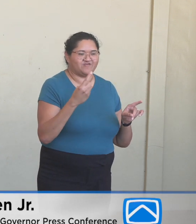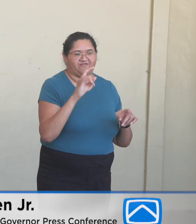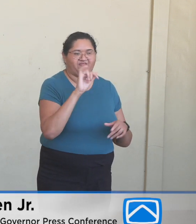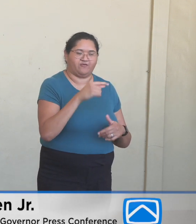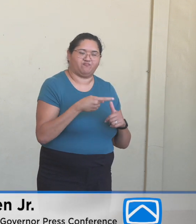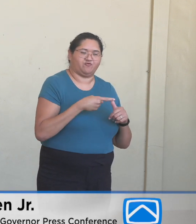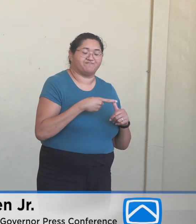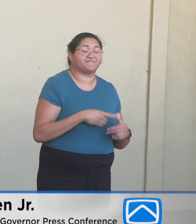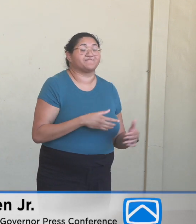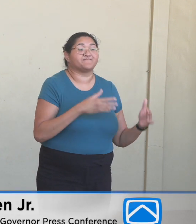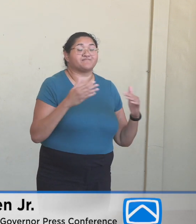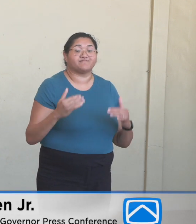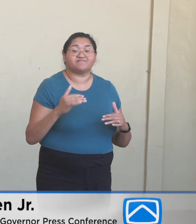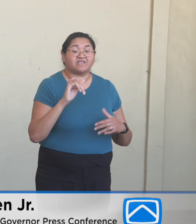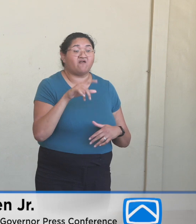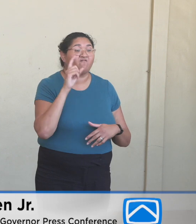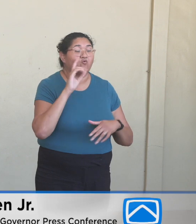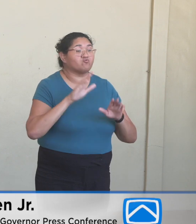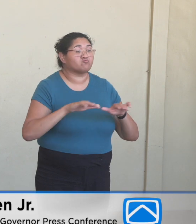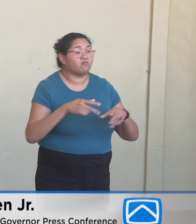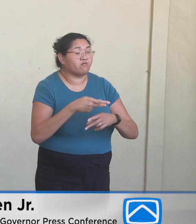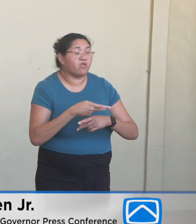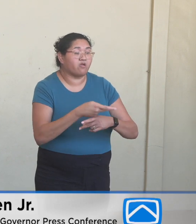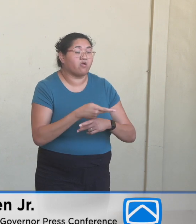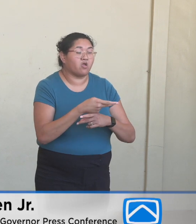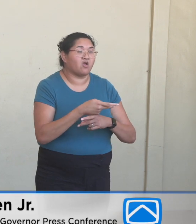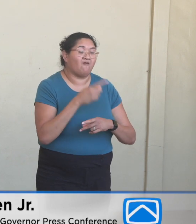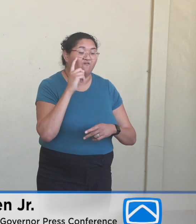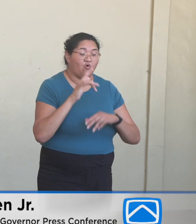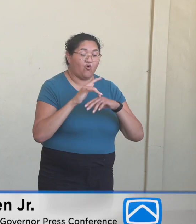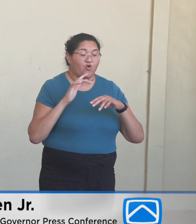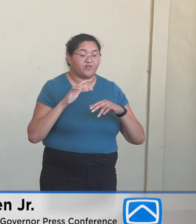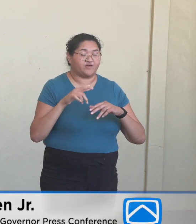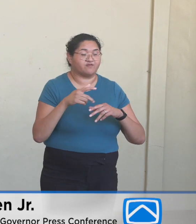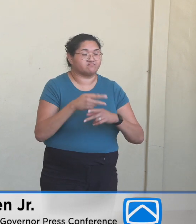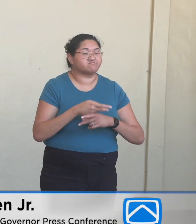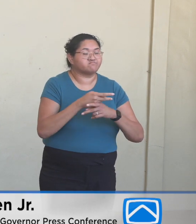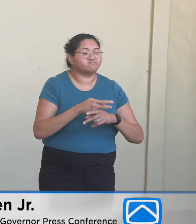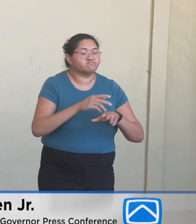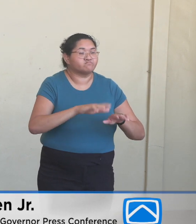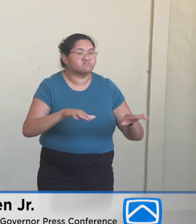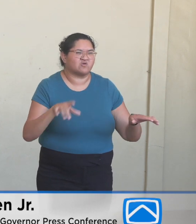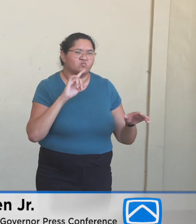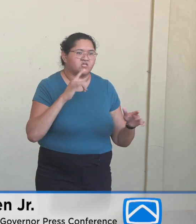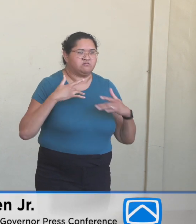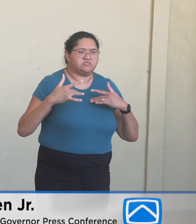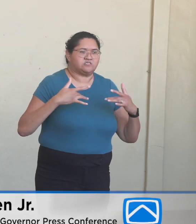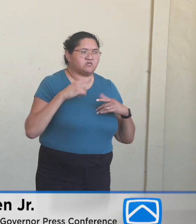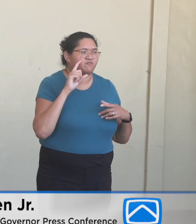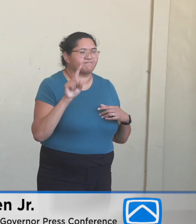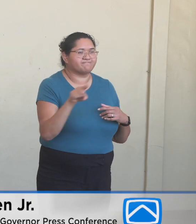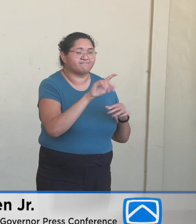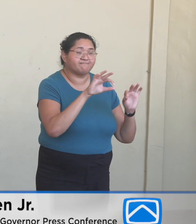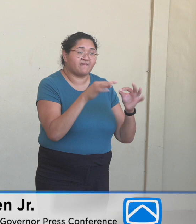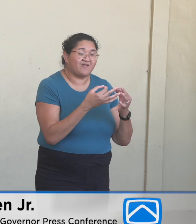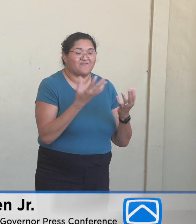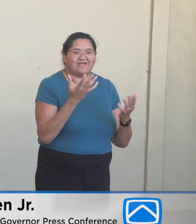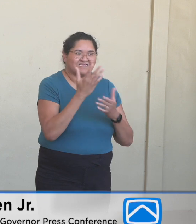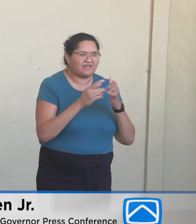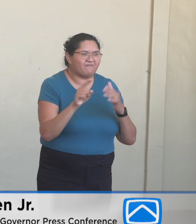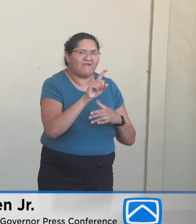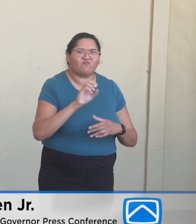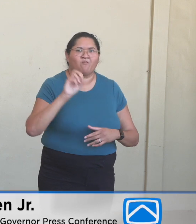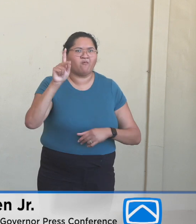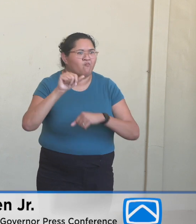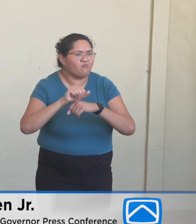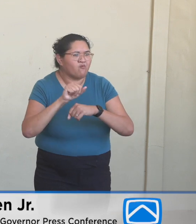one. Number two, the issue of childcare, especially early childcare, is a concern to our families who would need to return to work. And